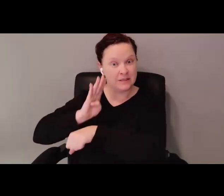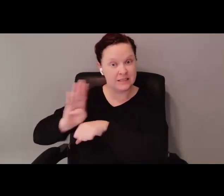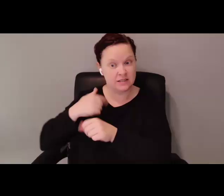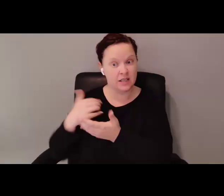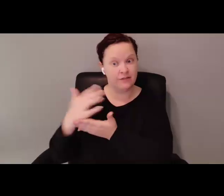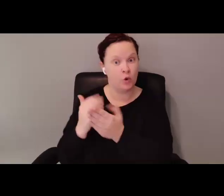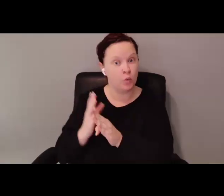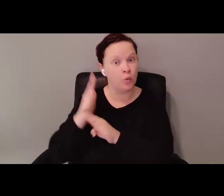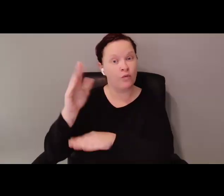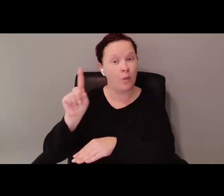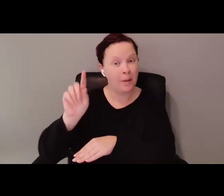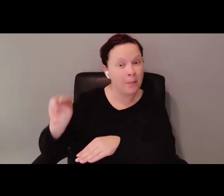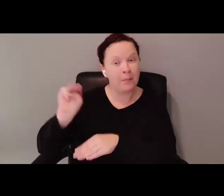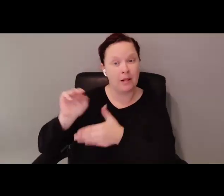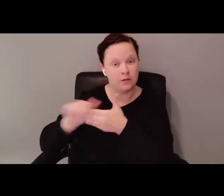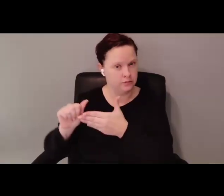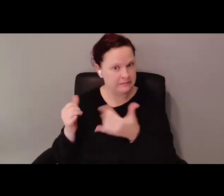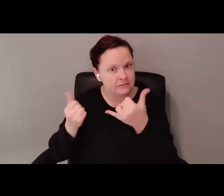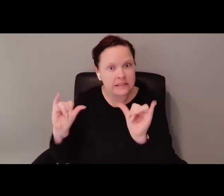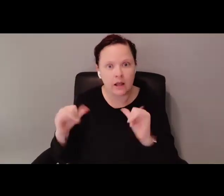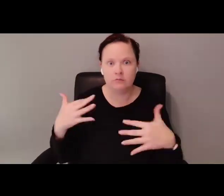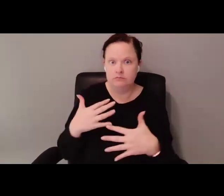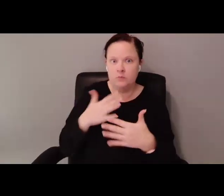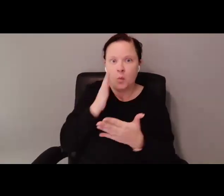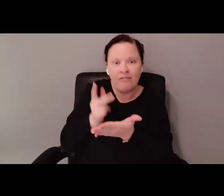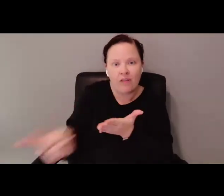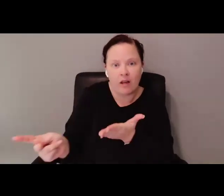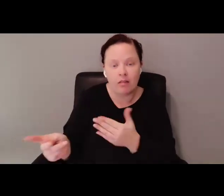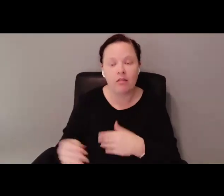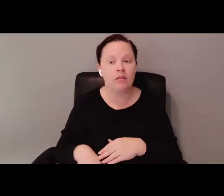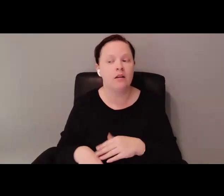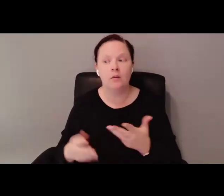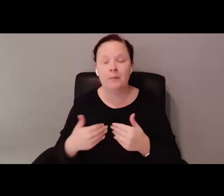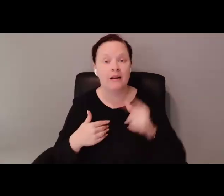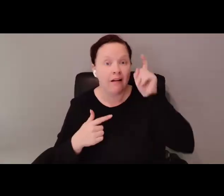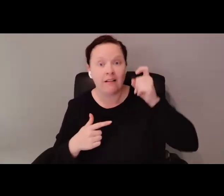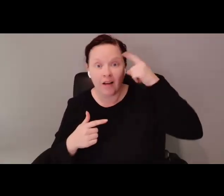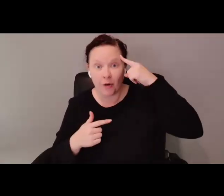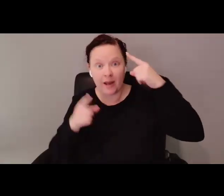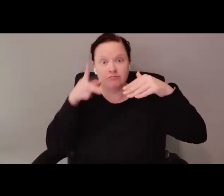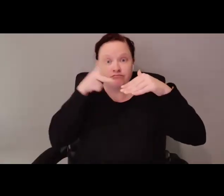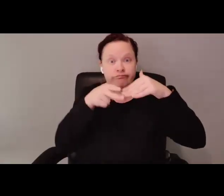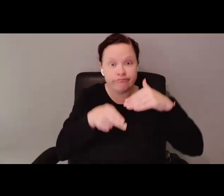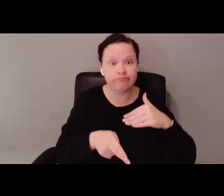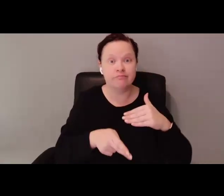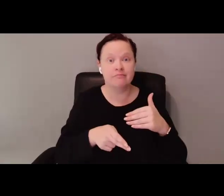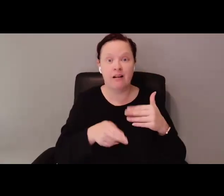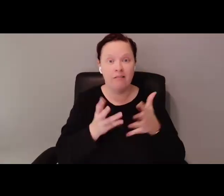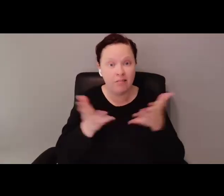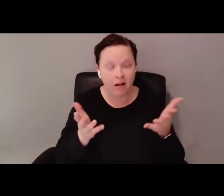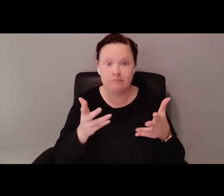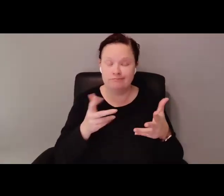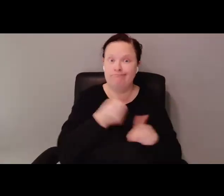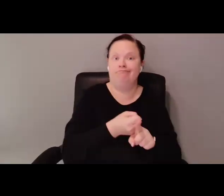million with. I still have fear of failure. Yes, the government cutbacks definitely affected my business. I